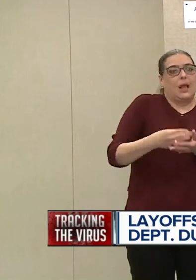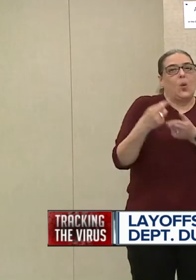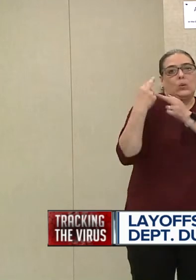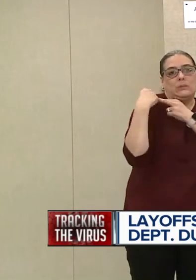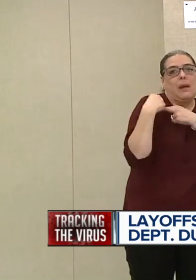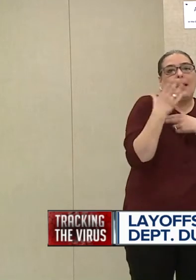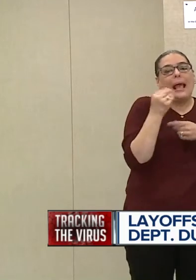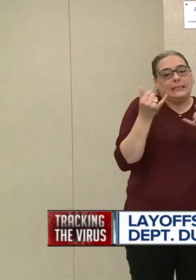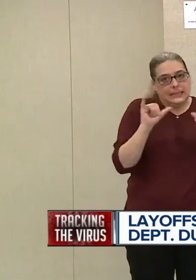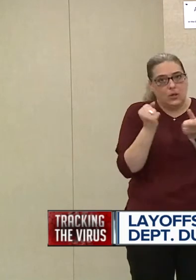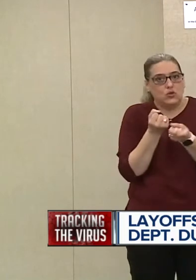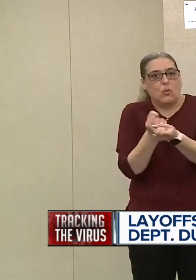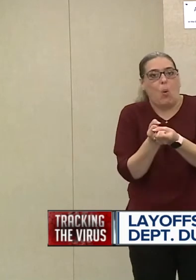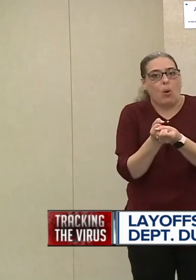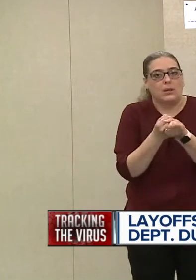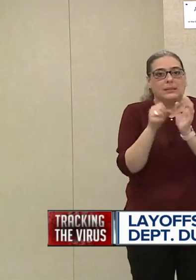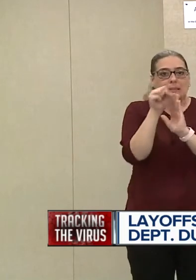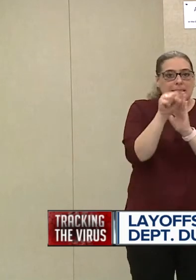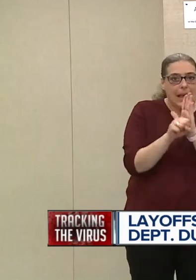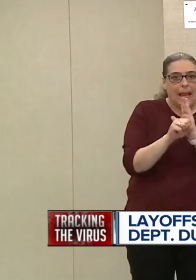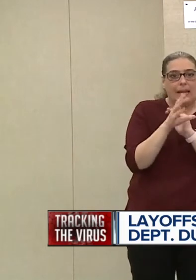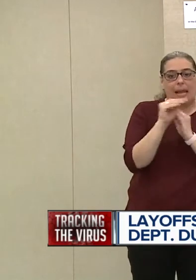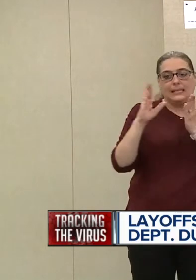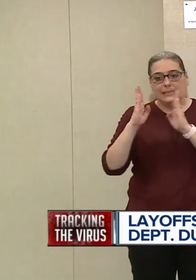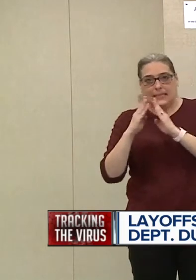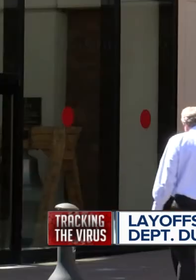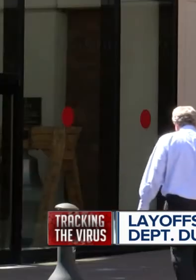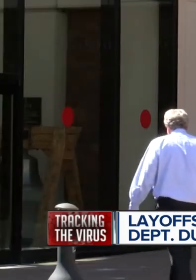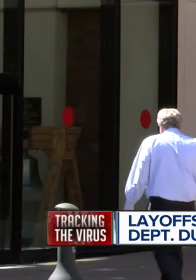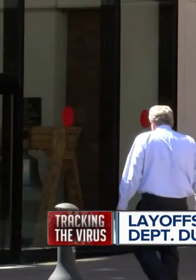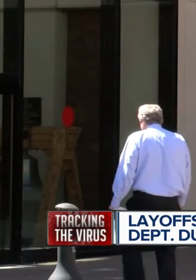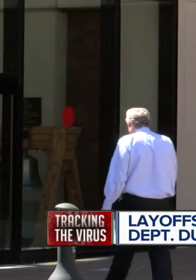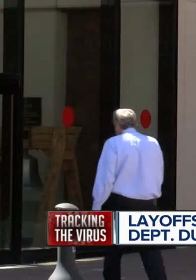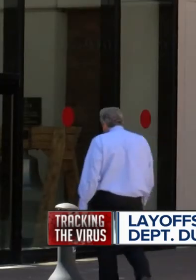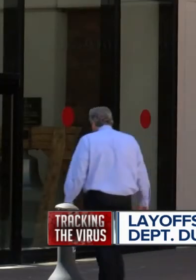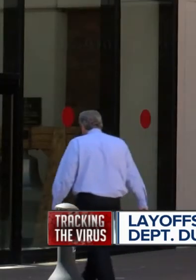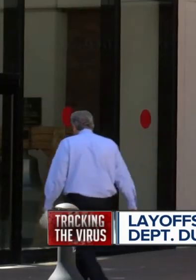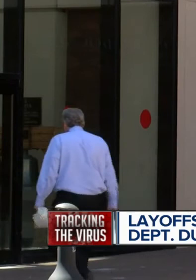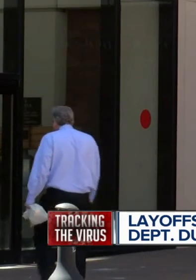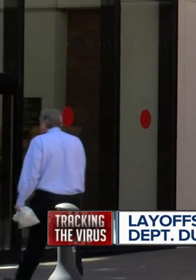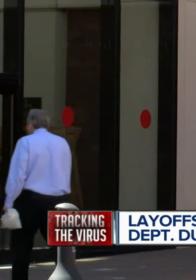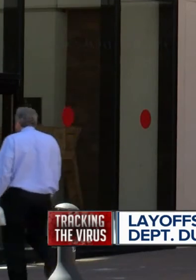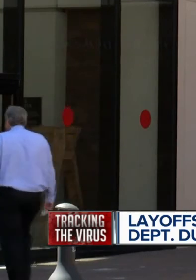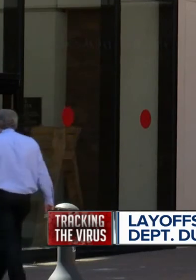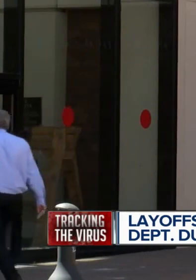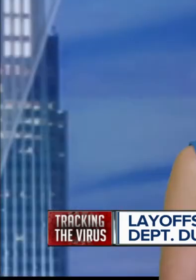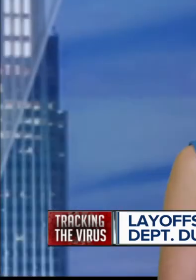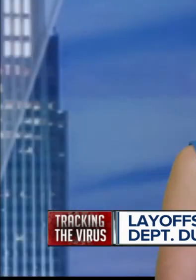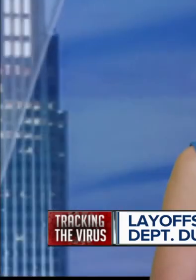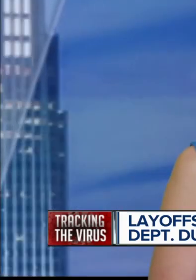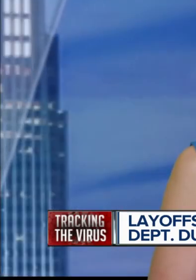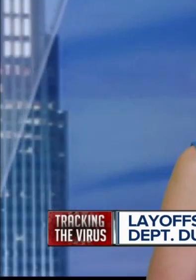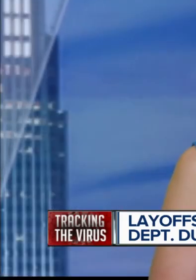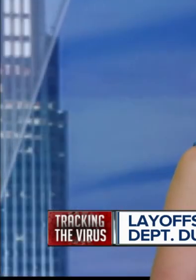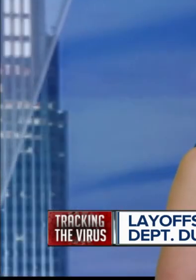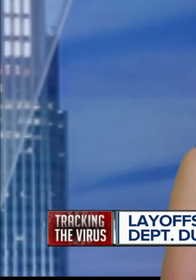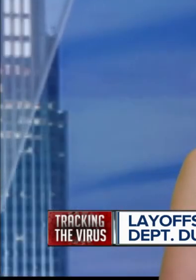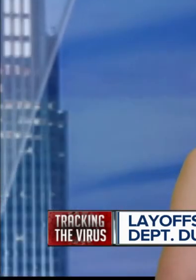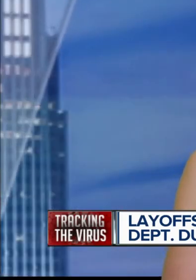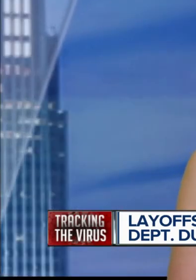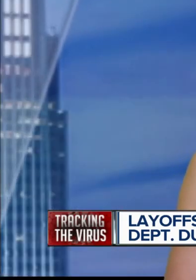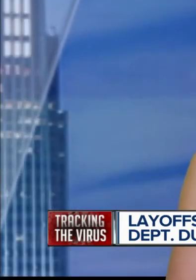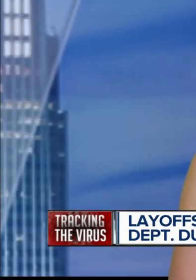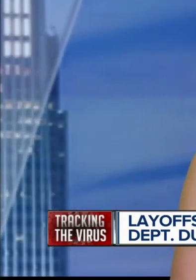still support our state and county and local governments. Reporting in Omaha, John Kipper, 3 News Now. Finance